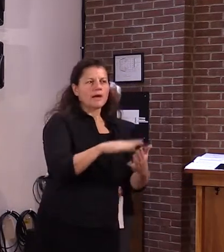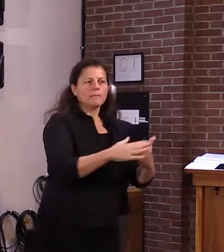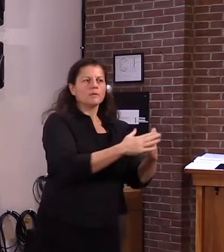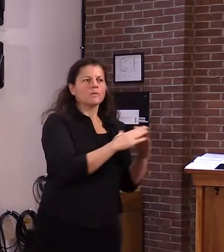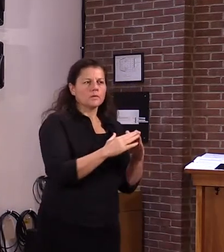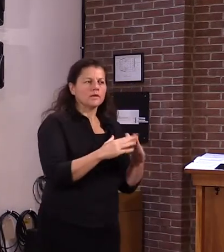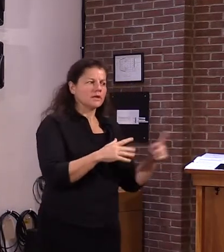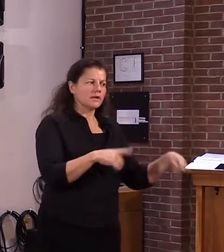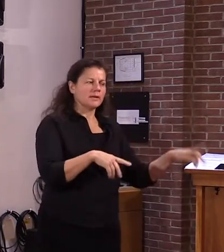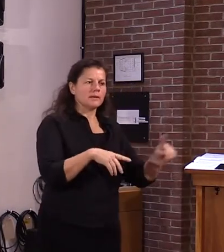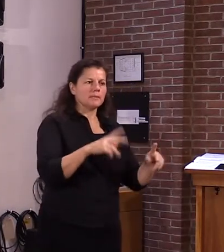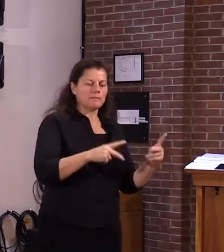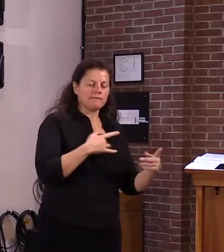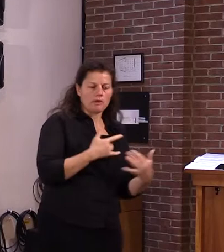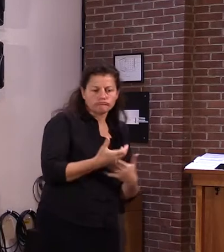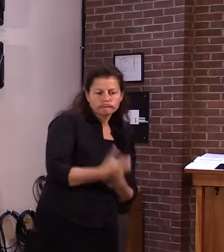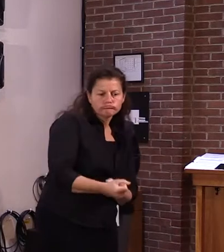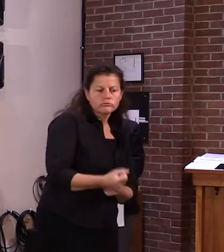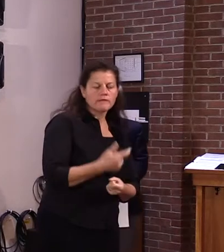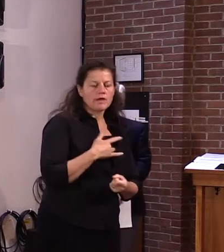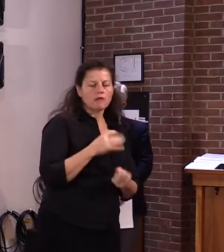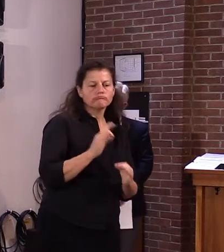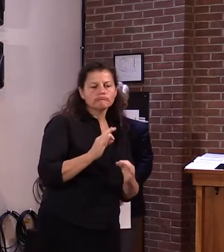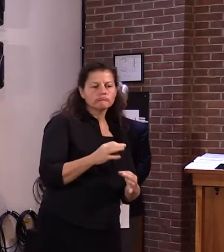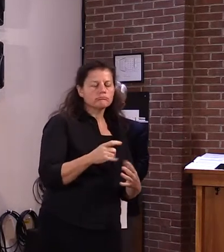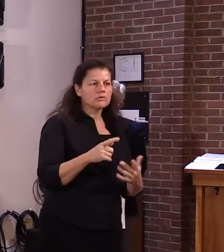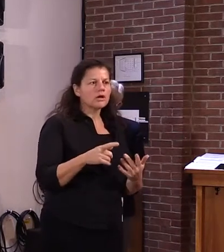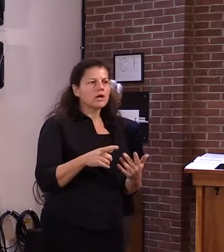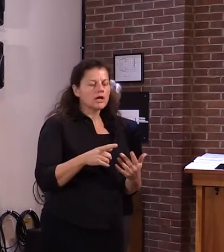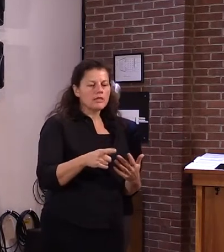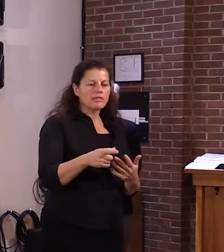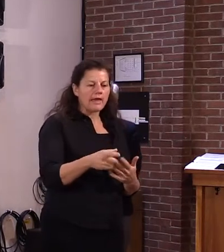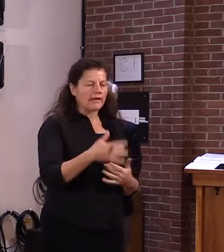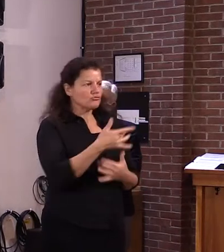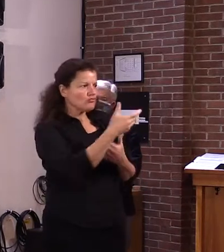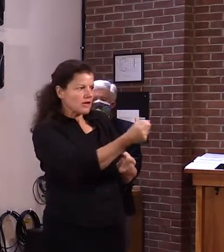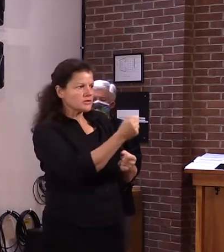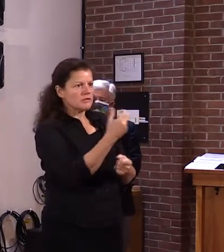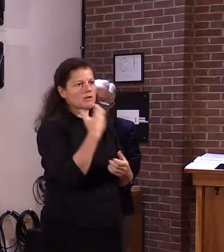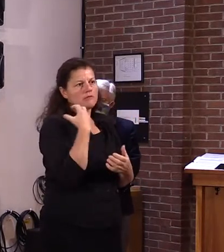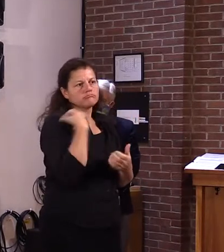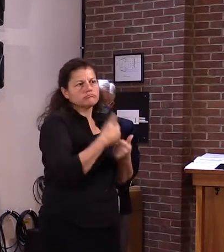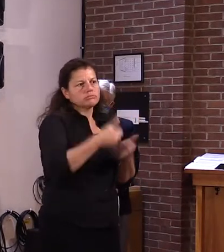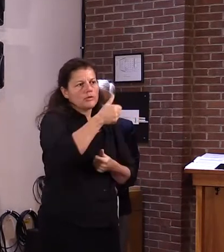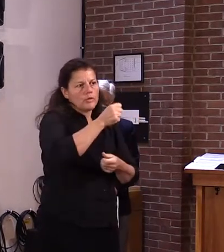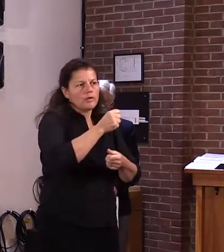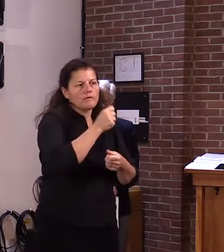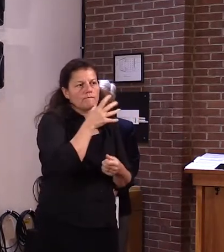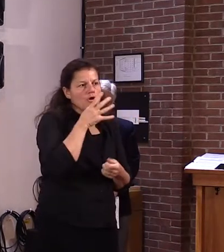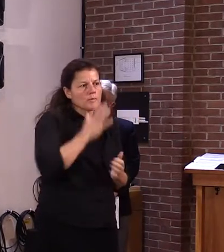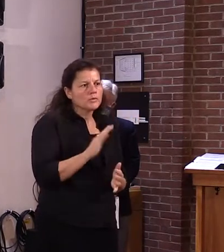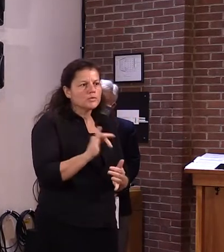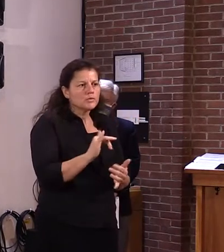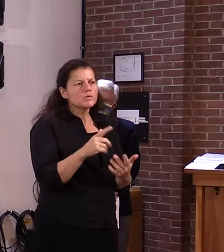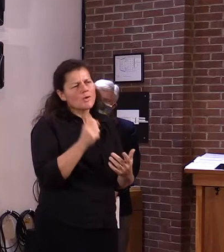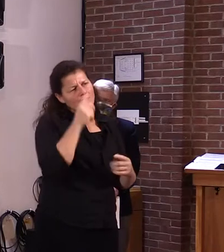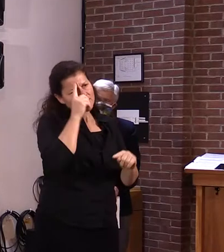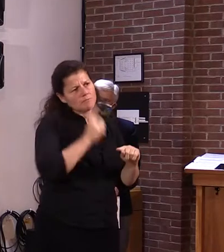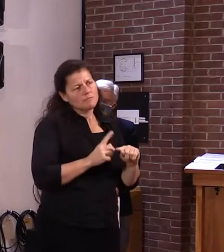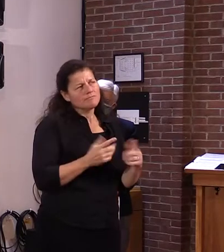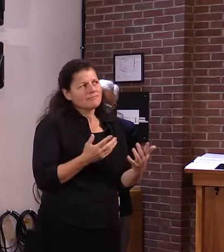They have a great deal of trust and faith in those they work with and work for, which I think is always a positive sign as